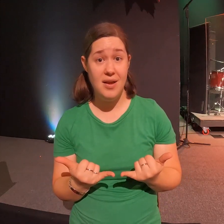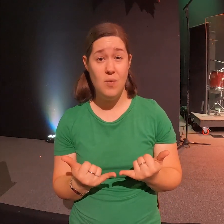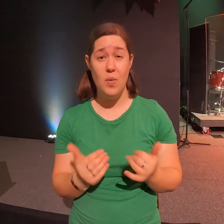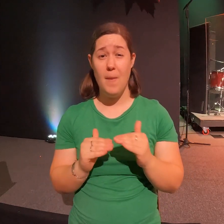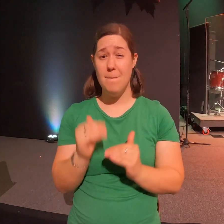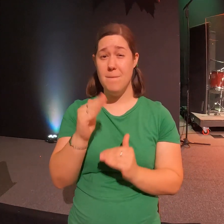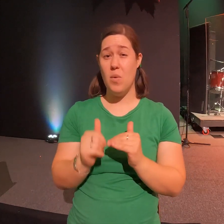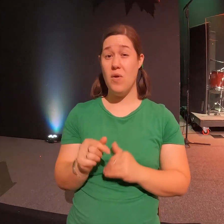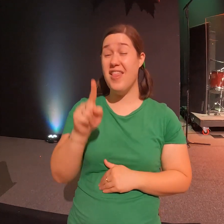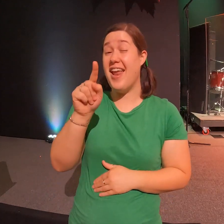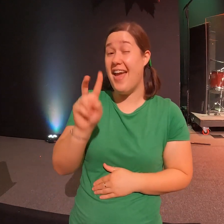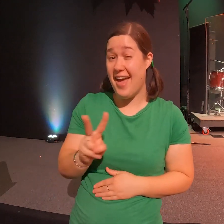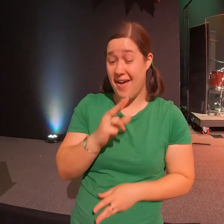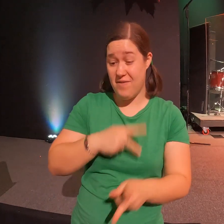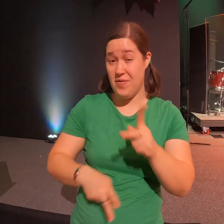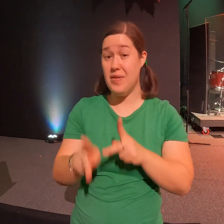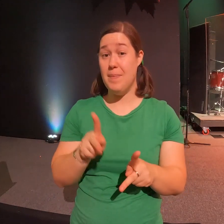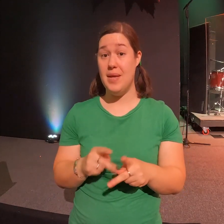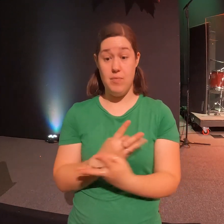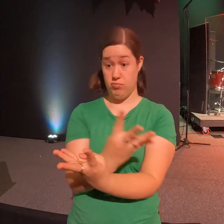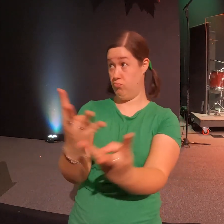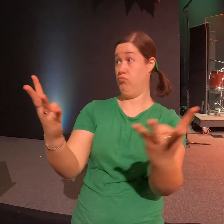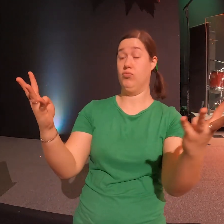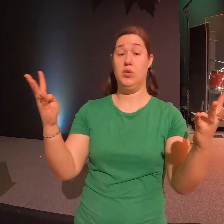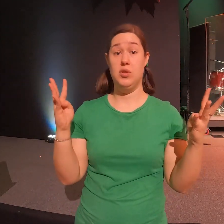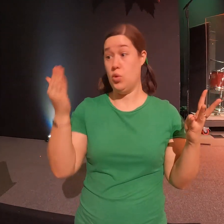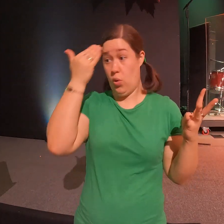don't know Jesus like we know Jesus.